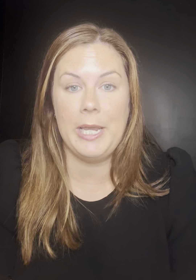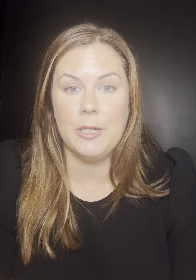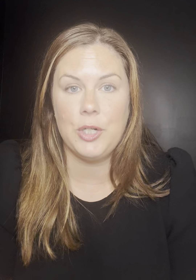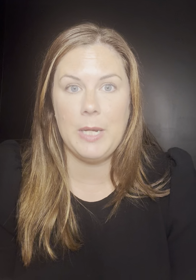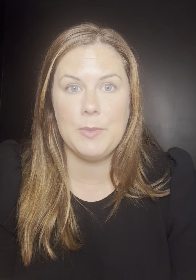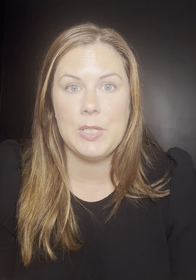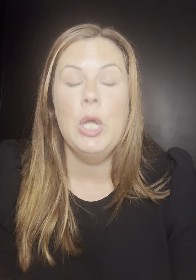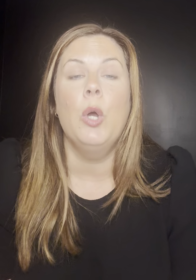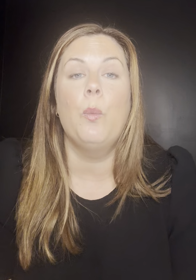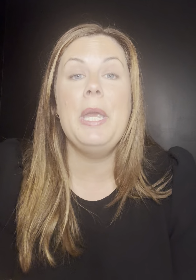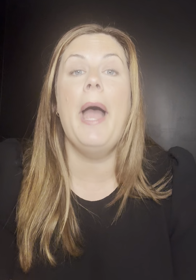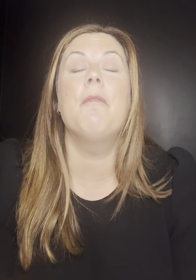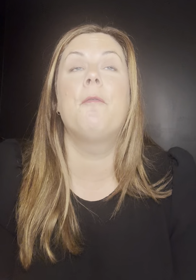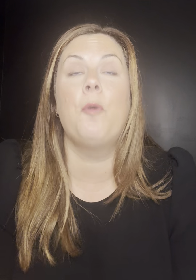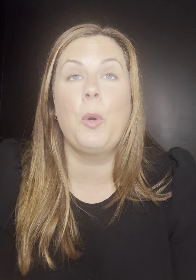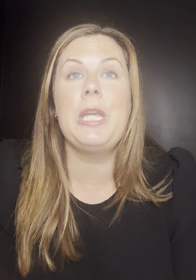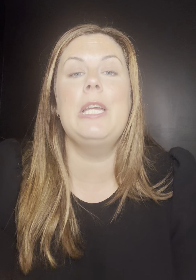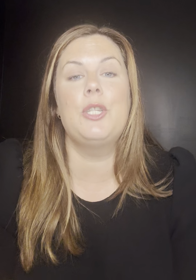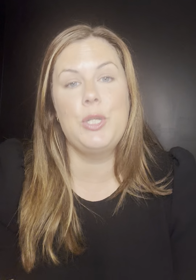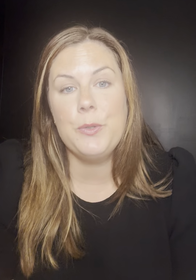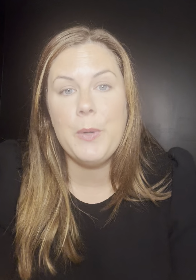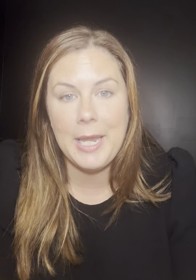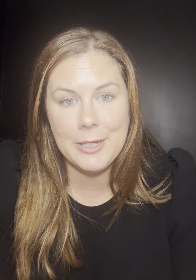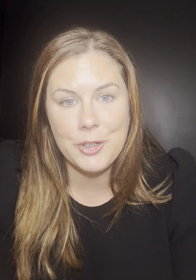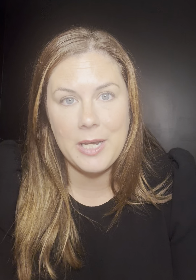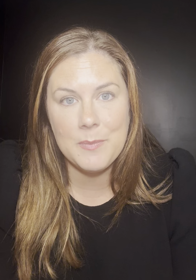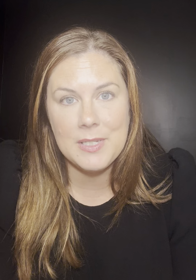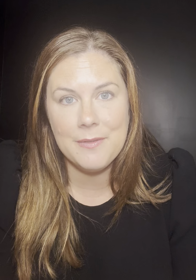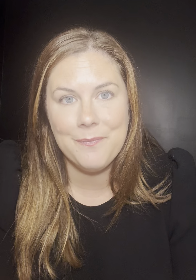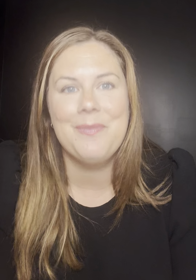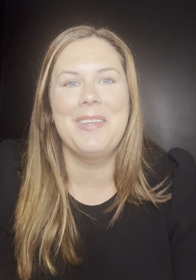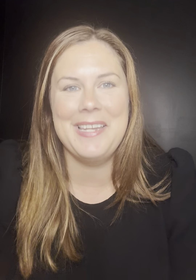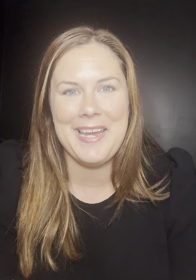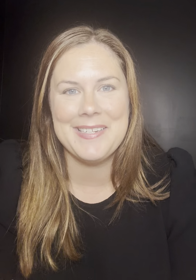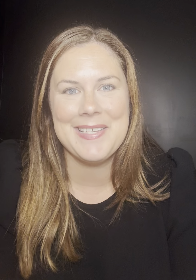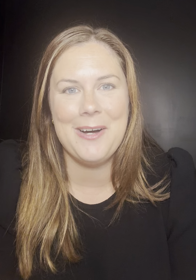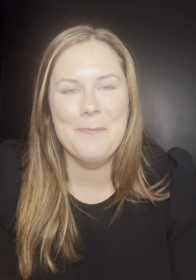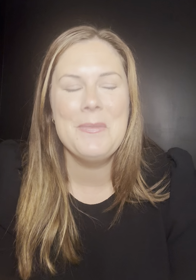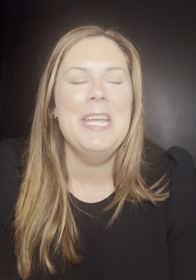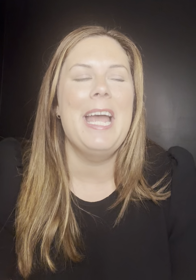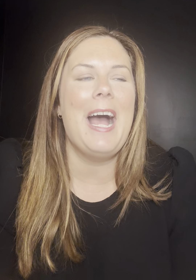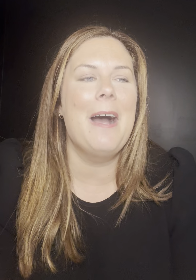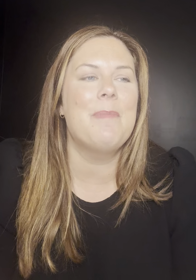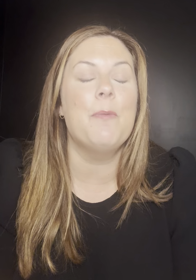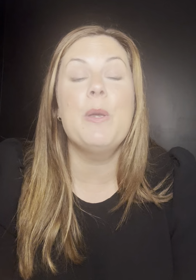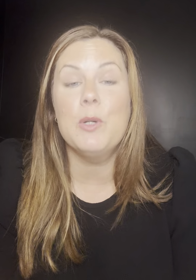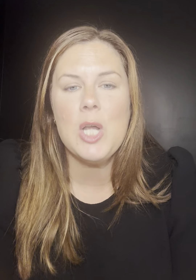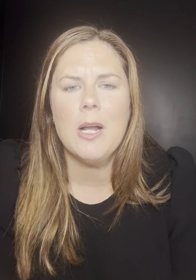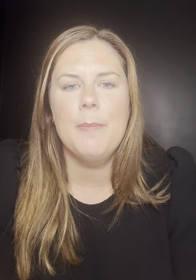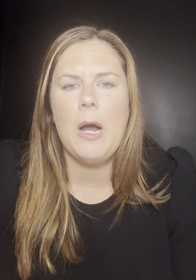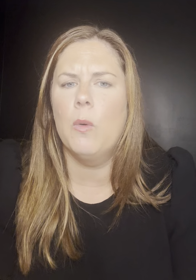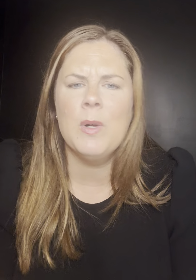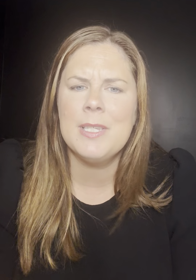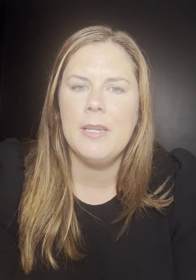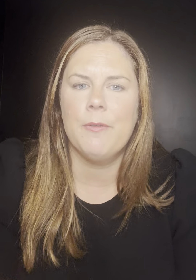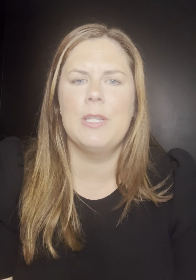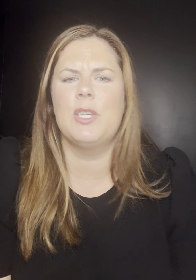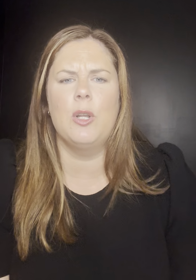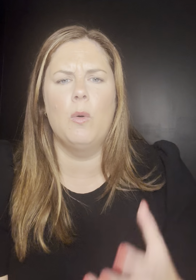hand shapes. We have 42 hand shapes in ASL. And we will talk about what's the difference, why